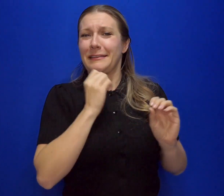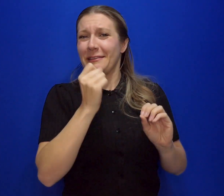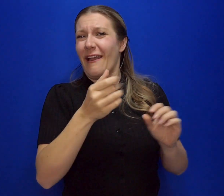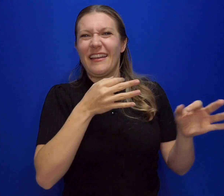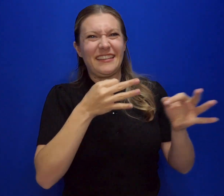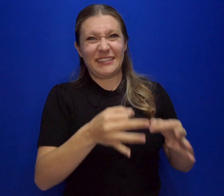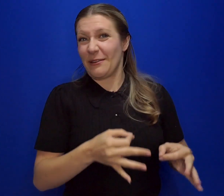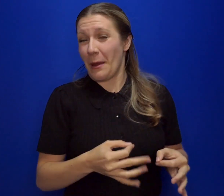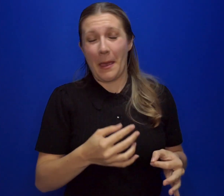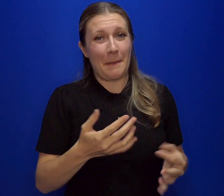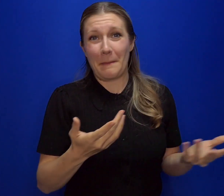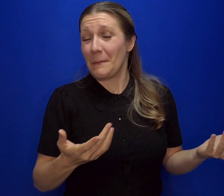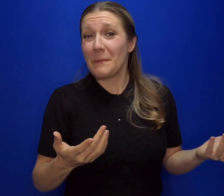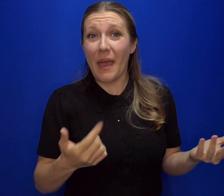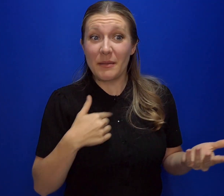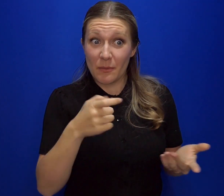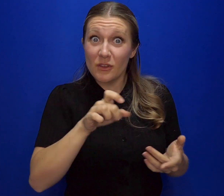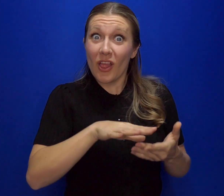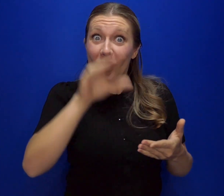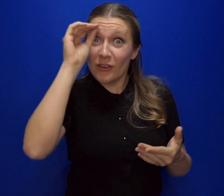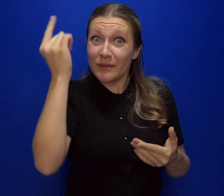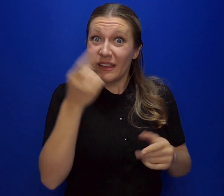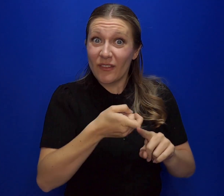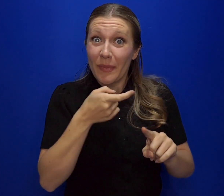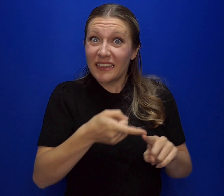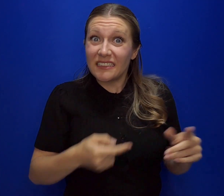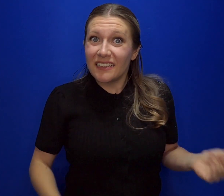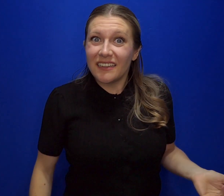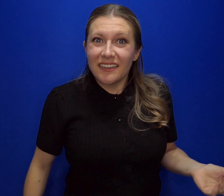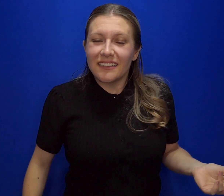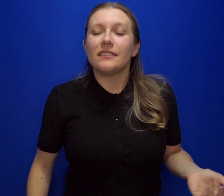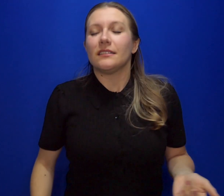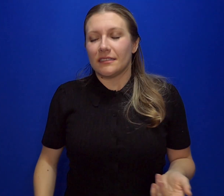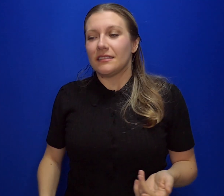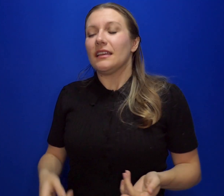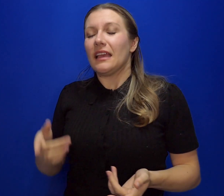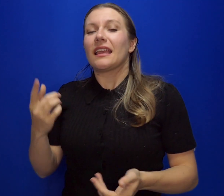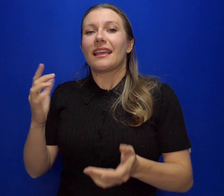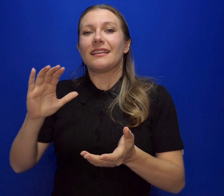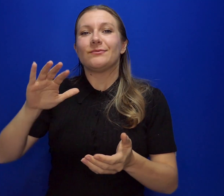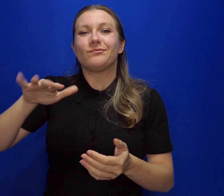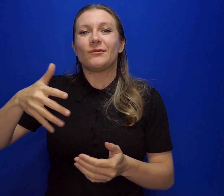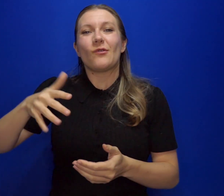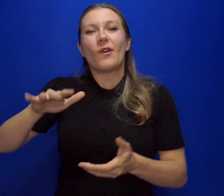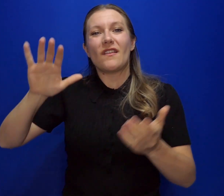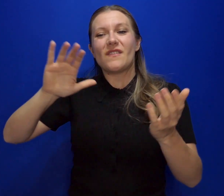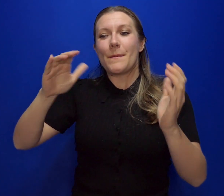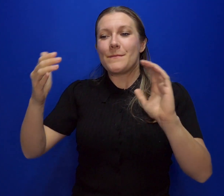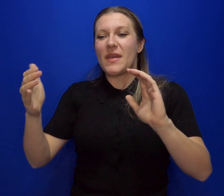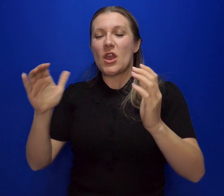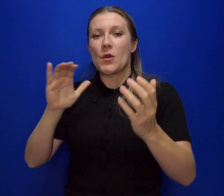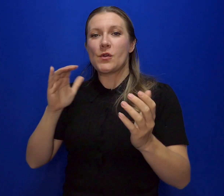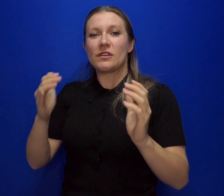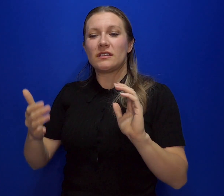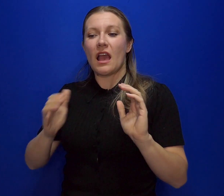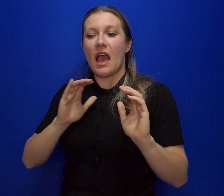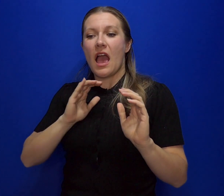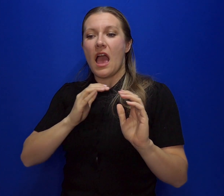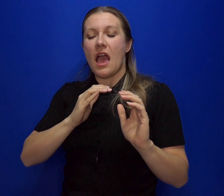what I'm supposed to learn something from this. Yeah, in a way, it mirrors how little we tell people about nutrition